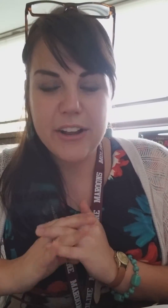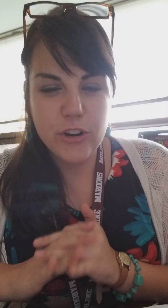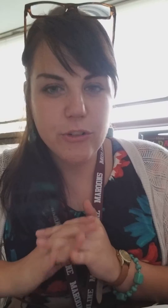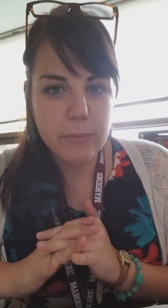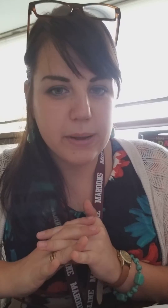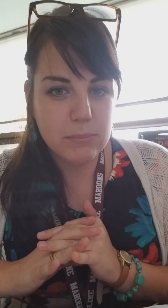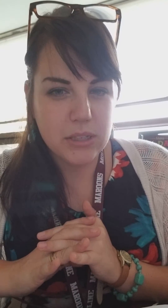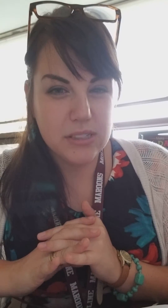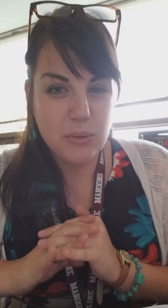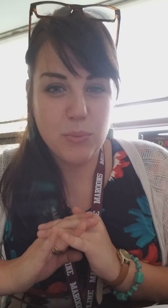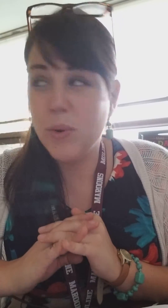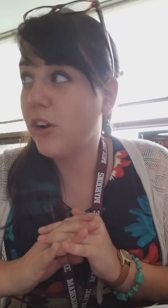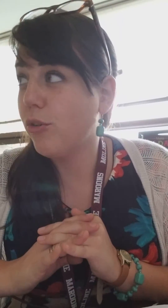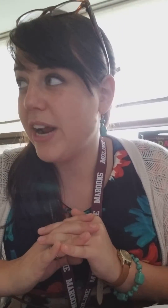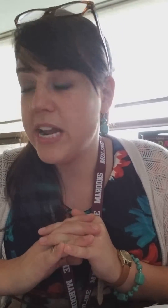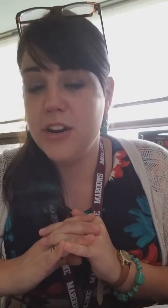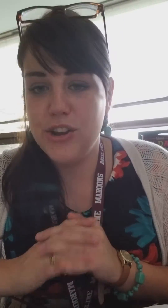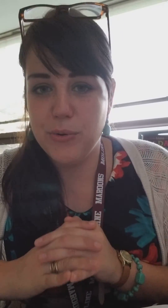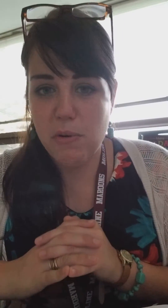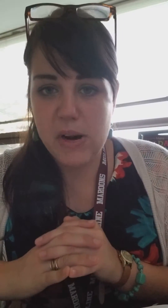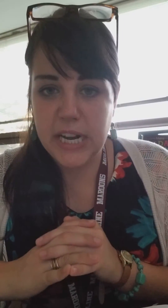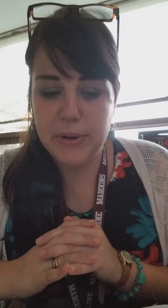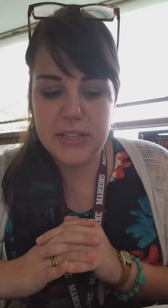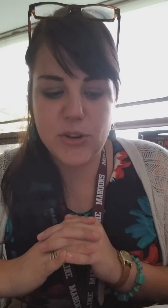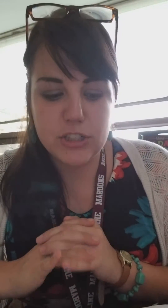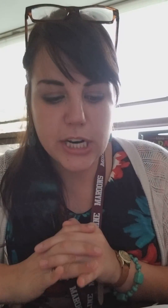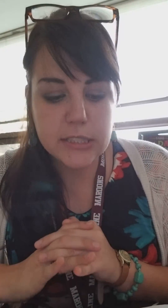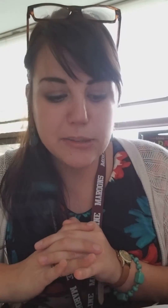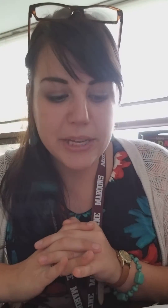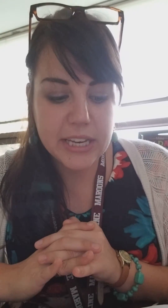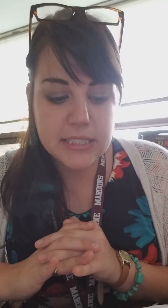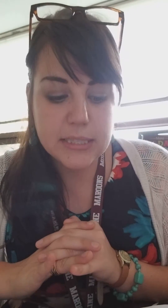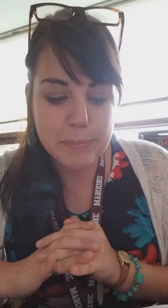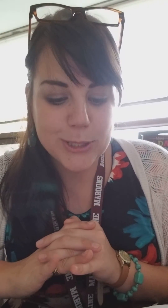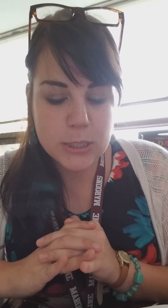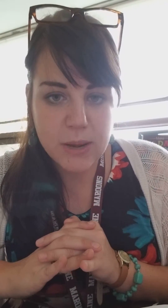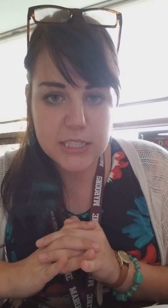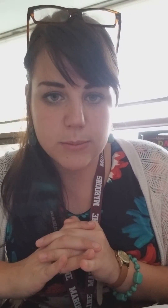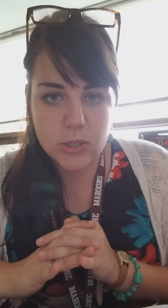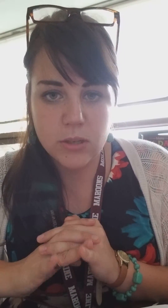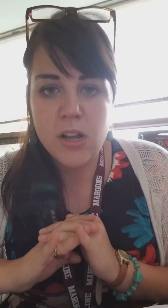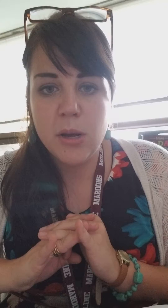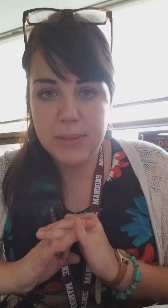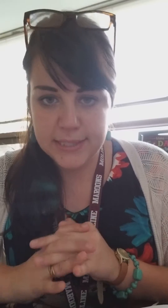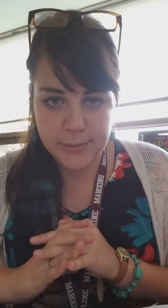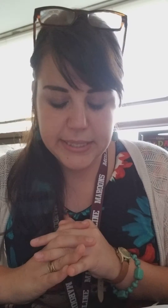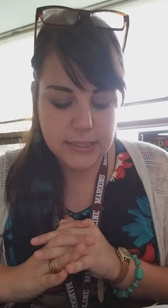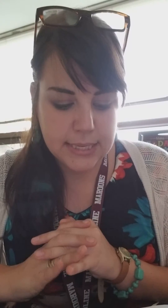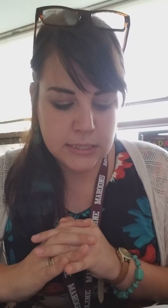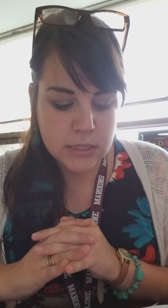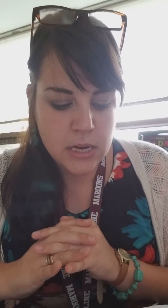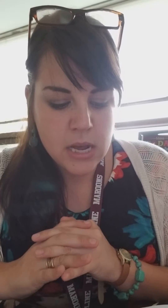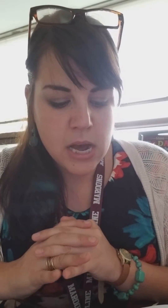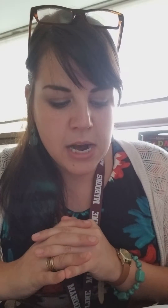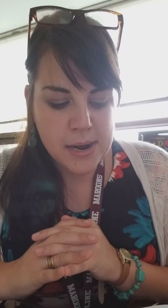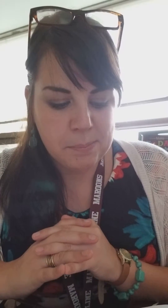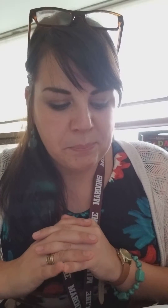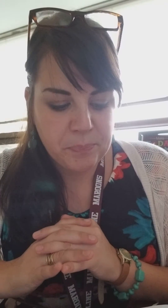couldn't remember what grade you were working with, so I tried to make it as simple as possible, but still make sense. But